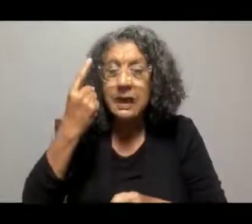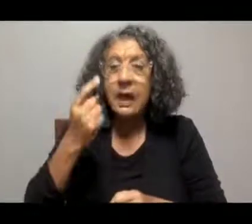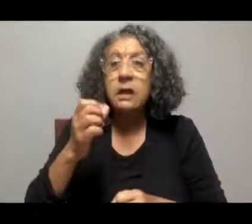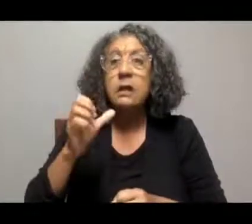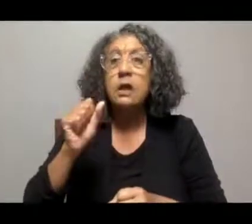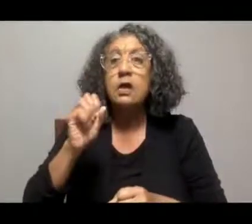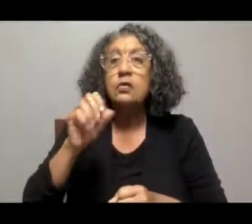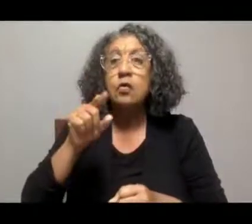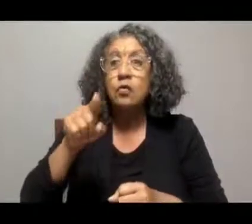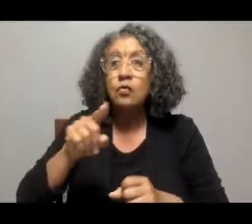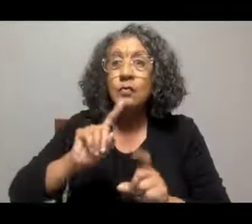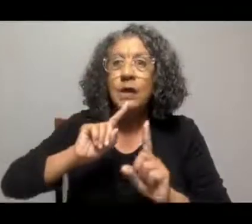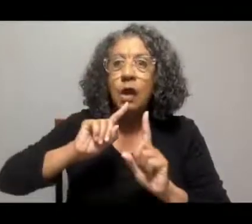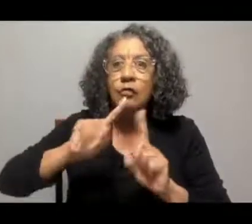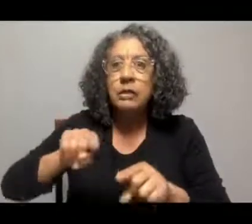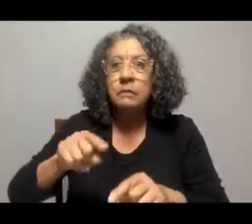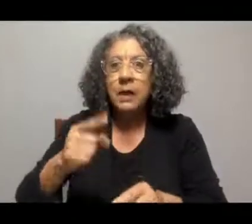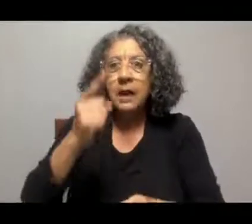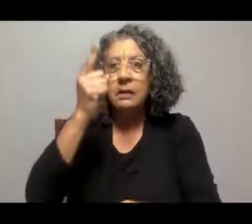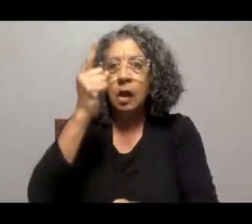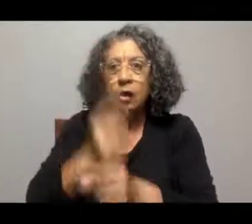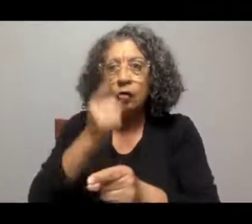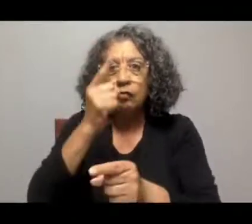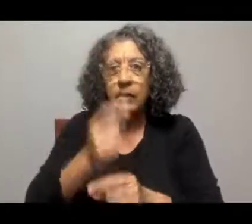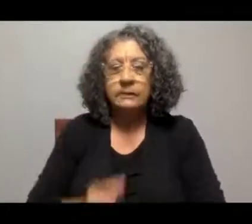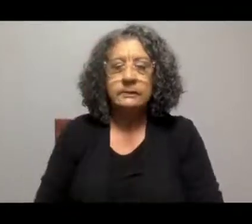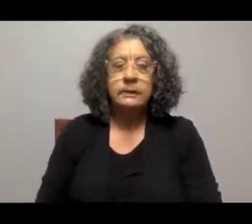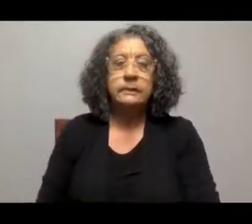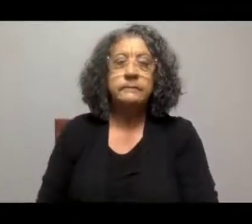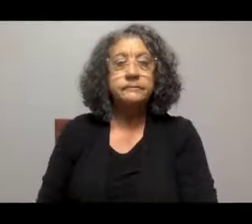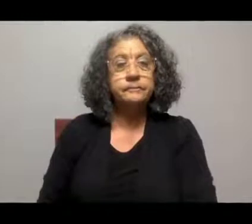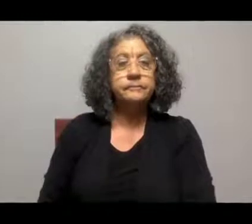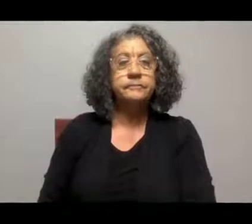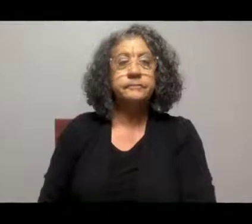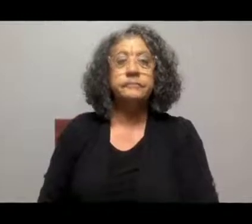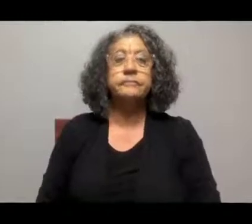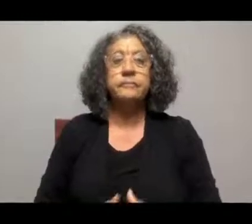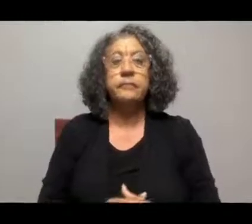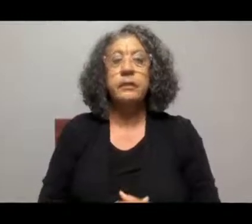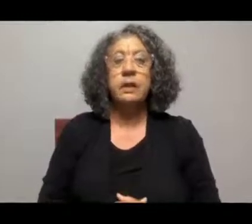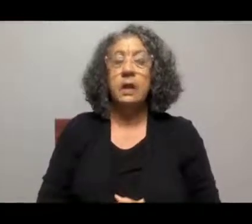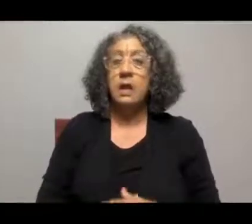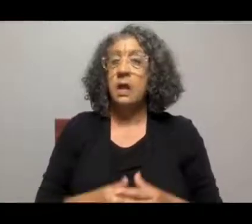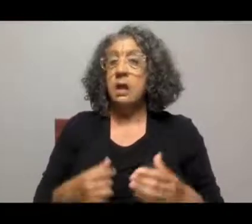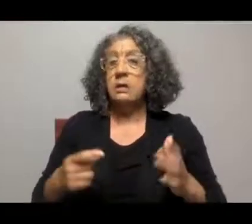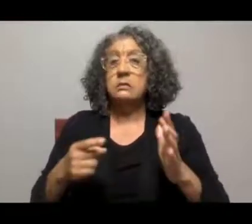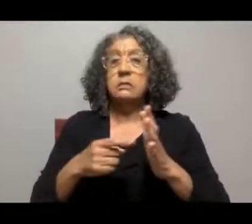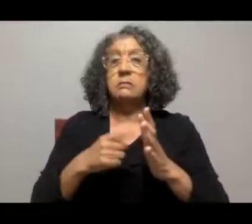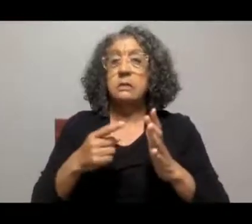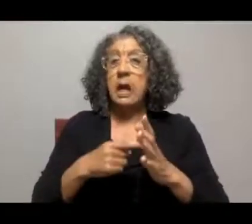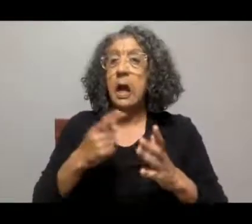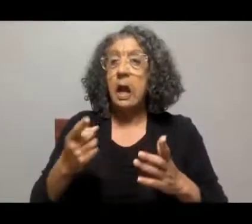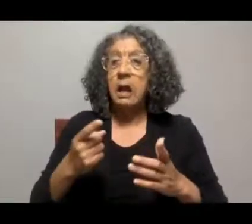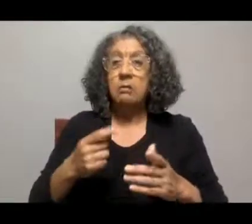want clarification because you want to be able to respond correctly.